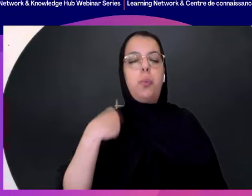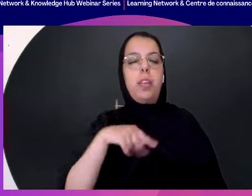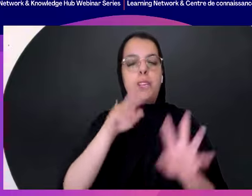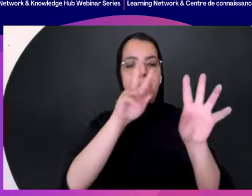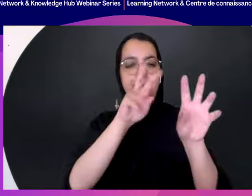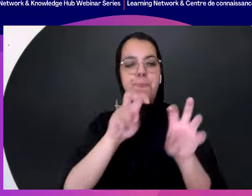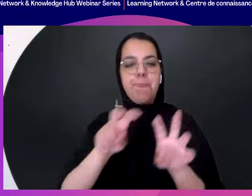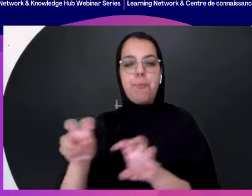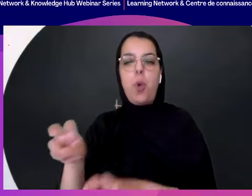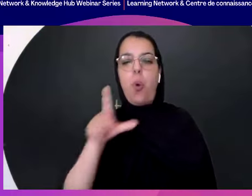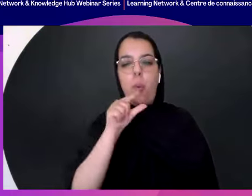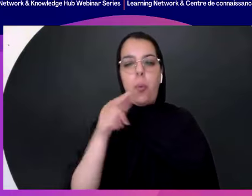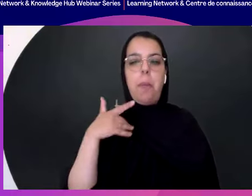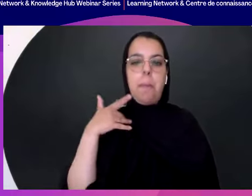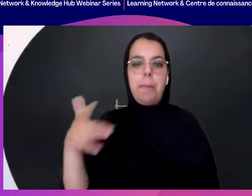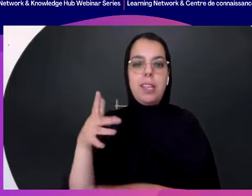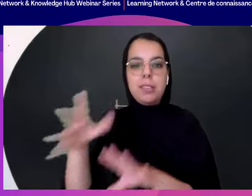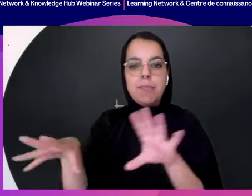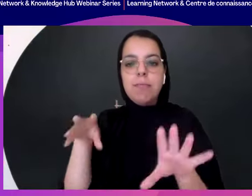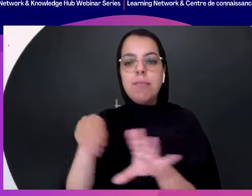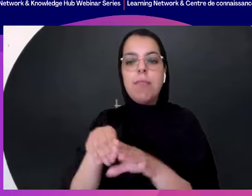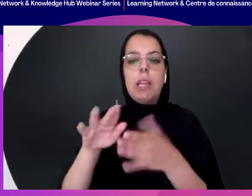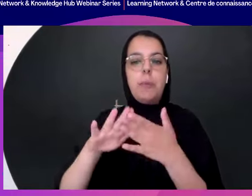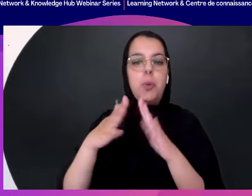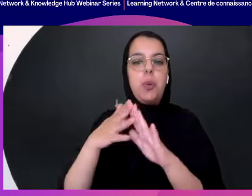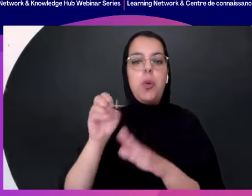who were affected by residential schools, around